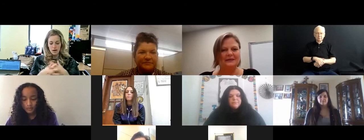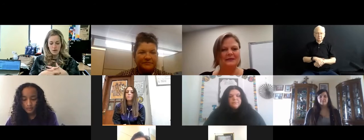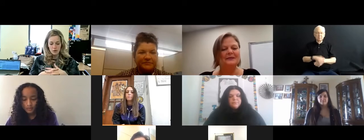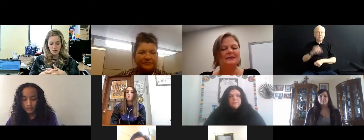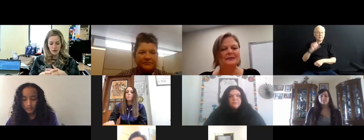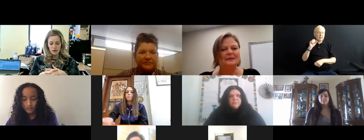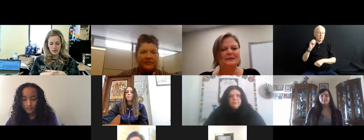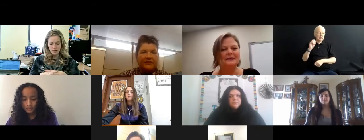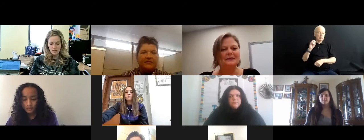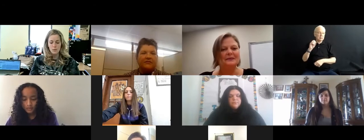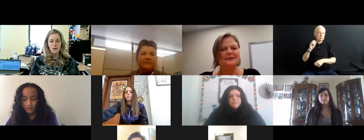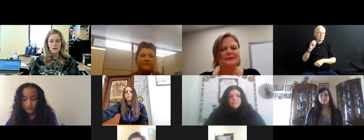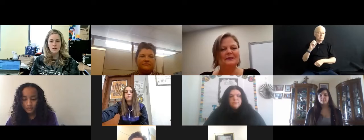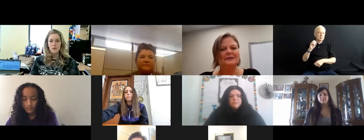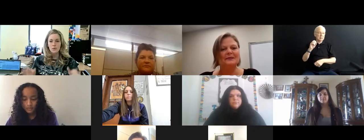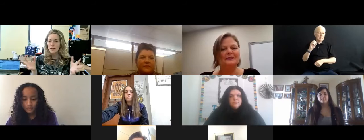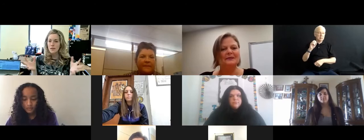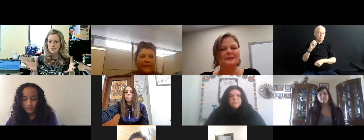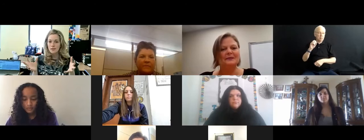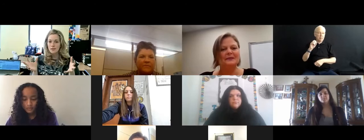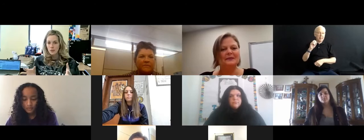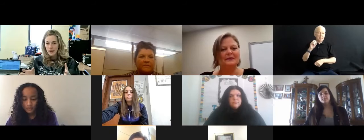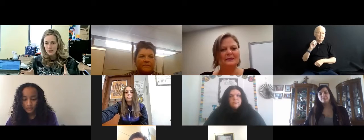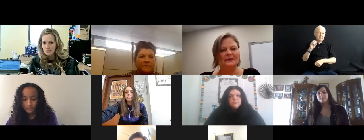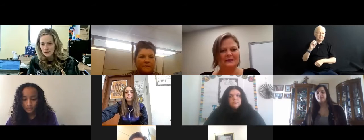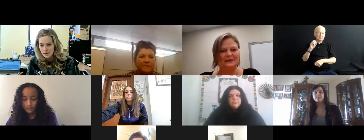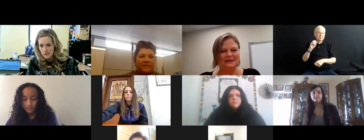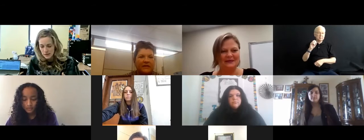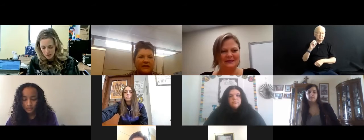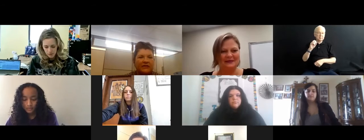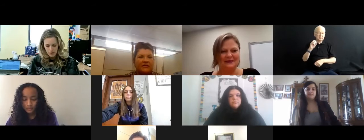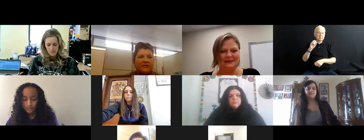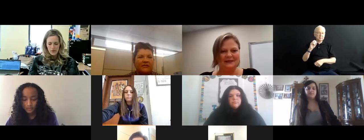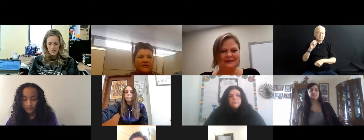So the other thing, so classes here at Waite.